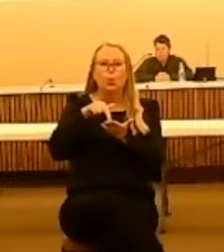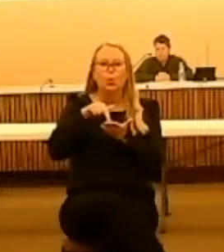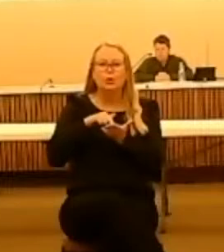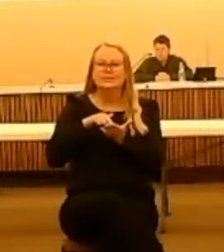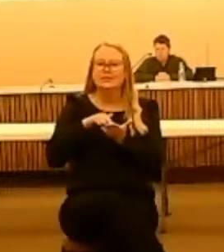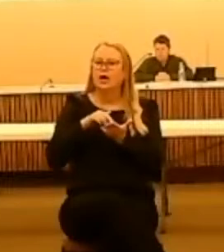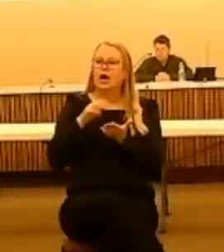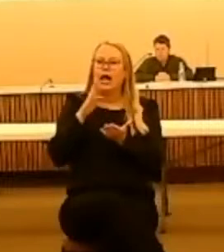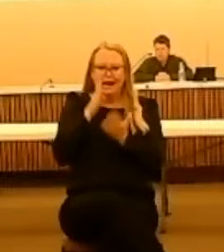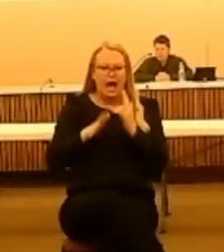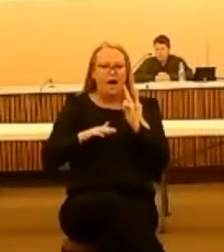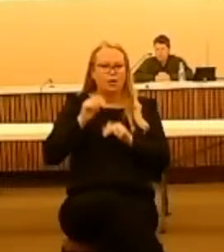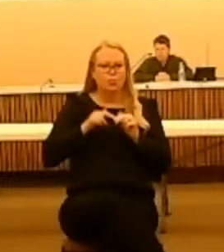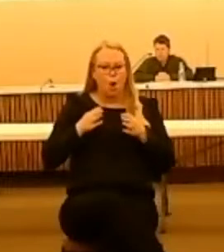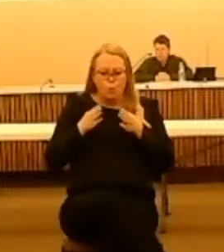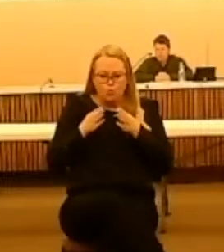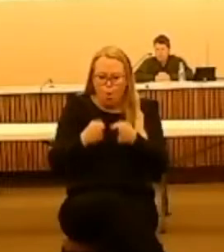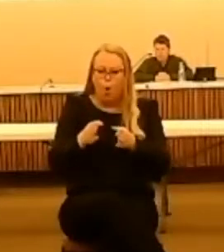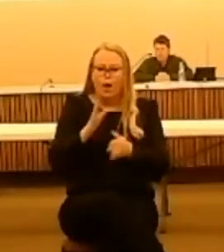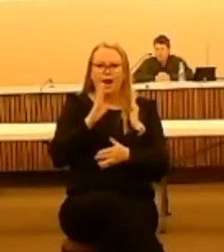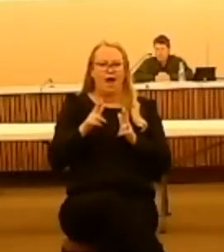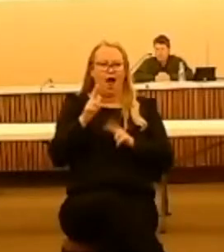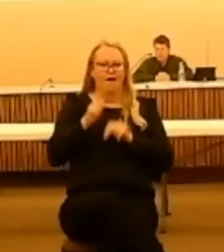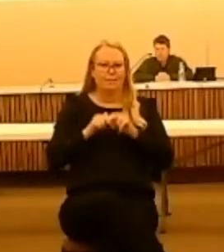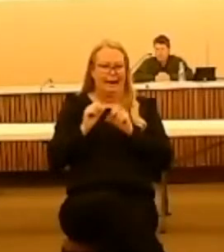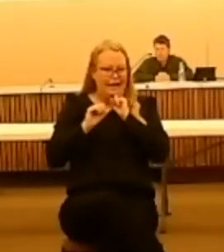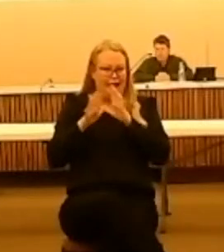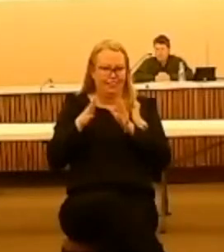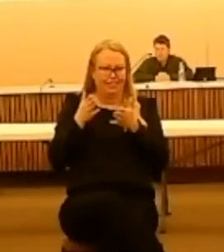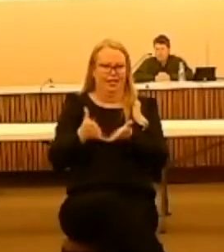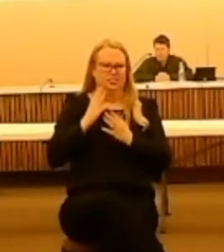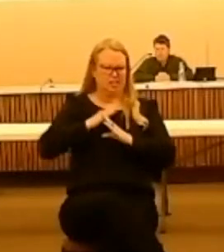or road or building in that area. We did look at